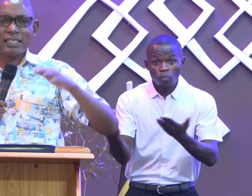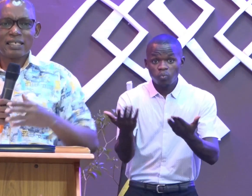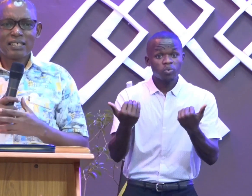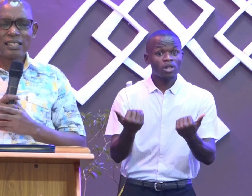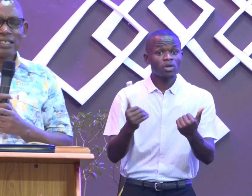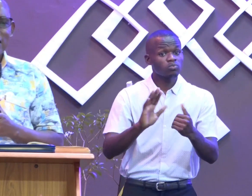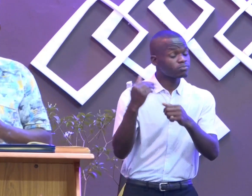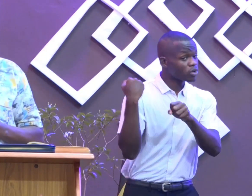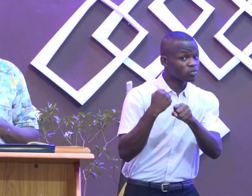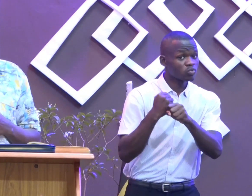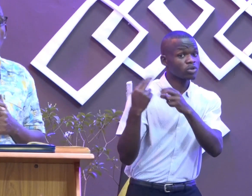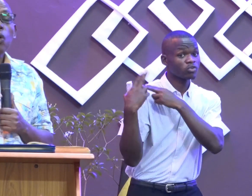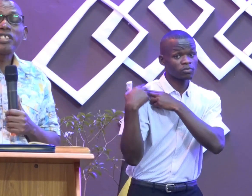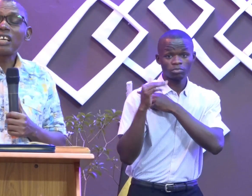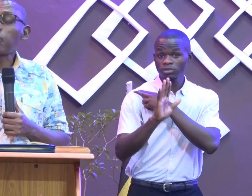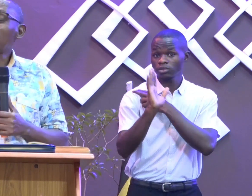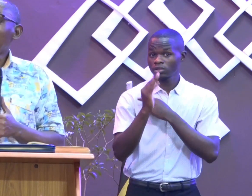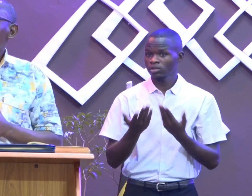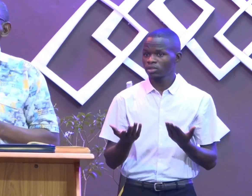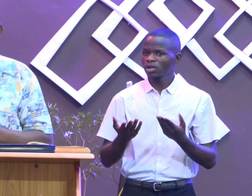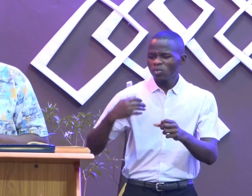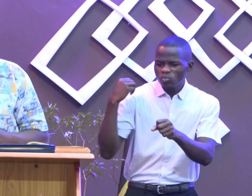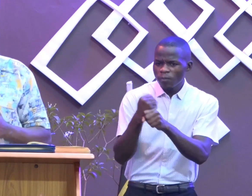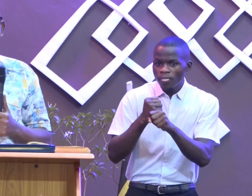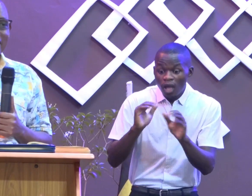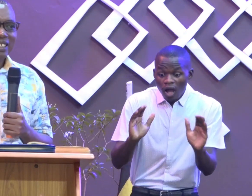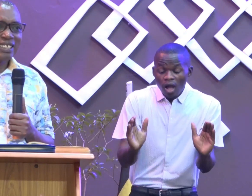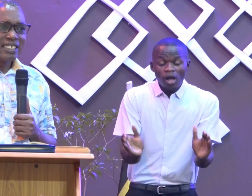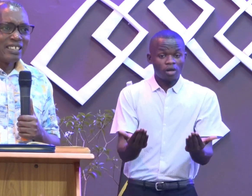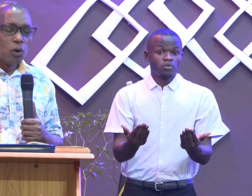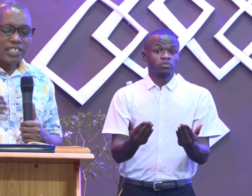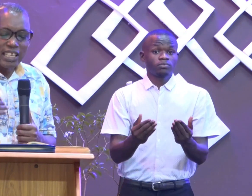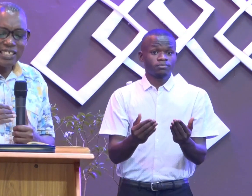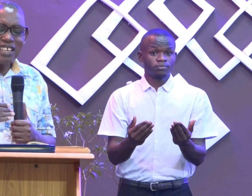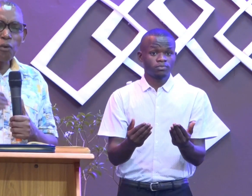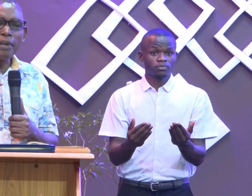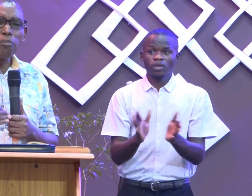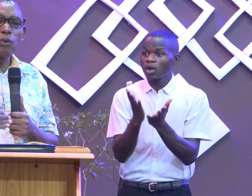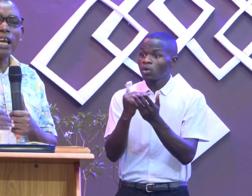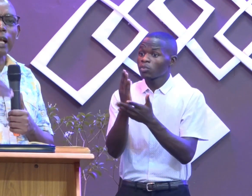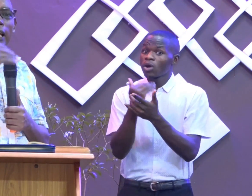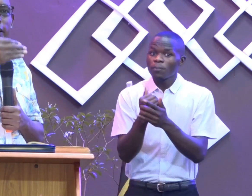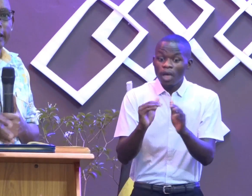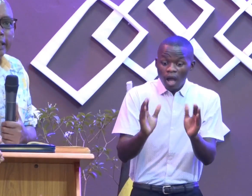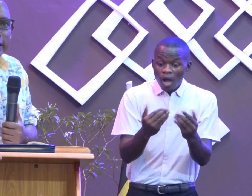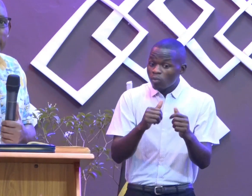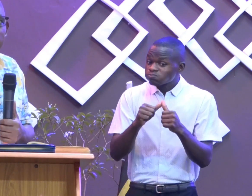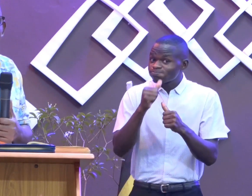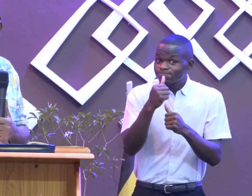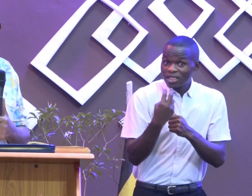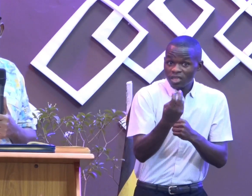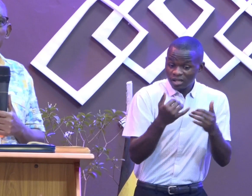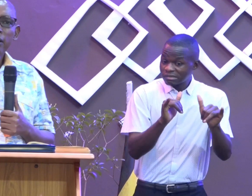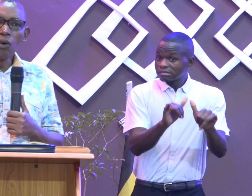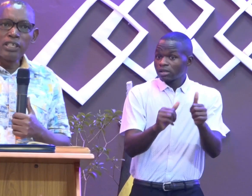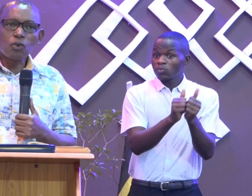How far have you taken your responsibility? Okoze kwenkana ki? How much have you done? Osigazza lubimbi lwenkana ki? How much are